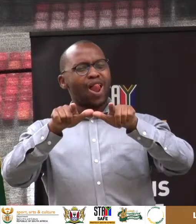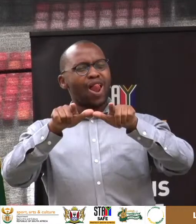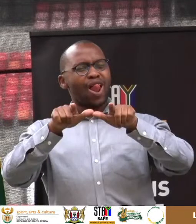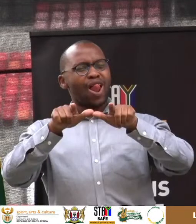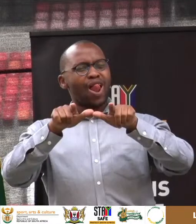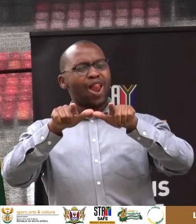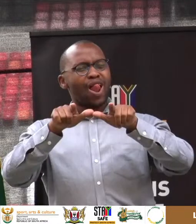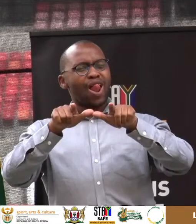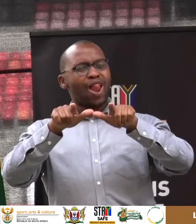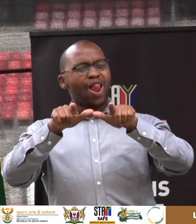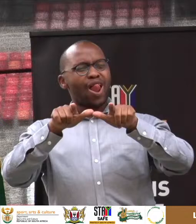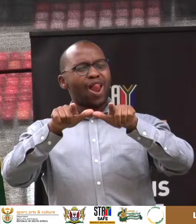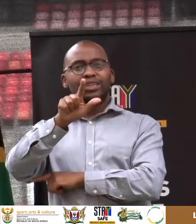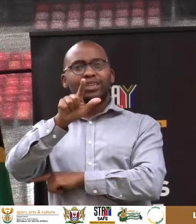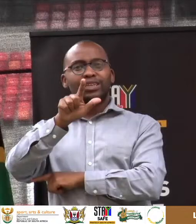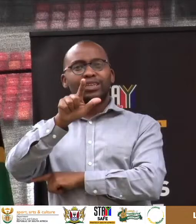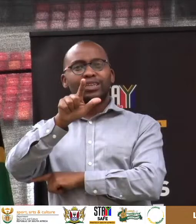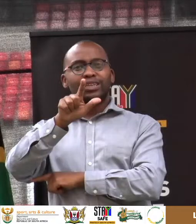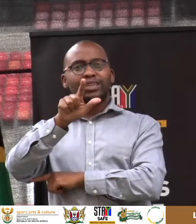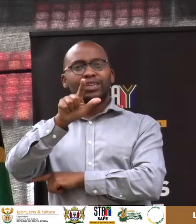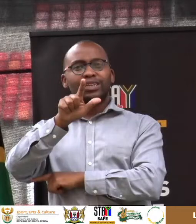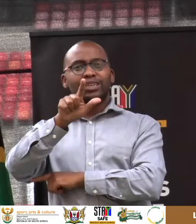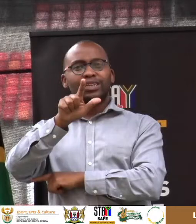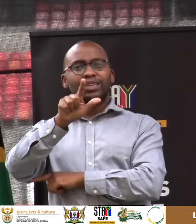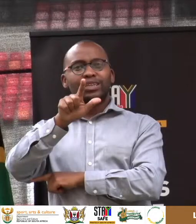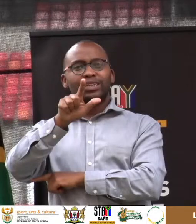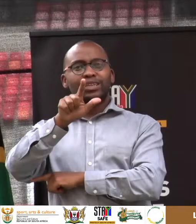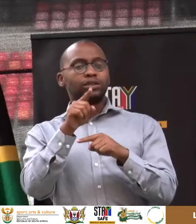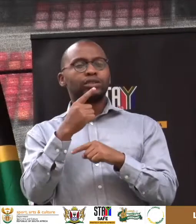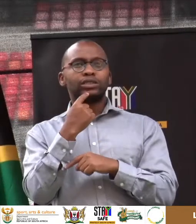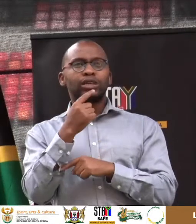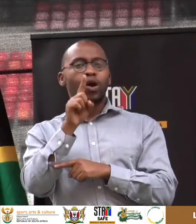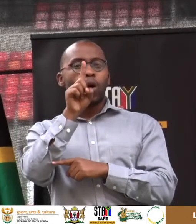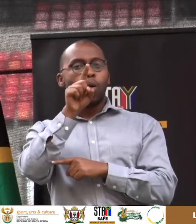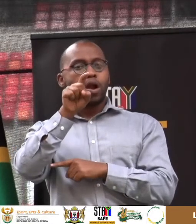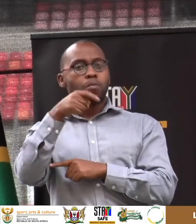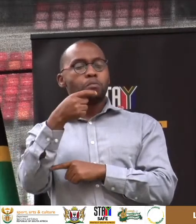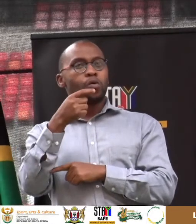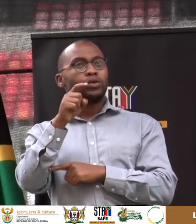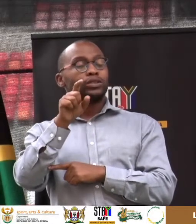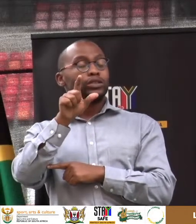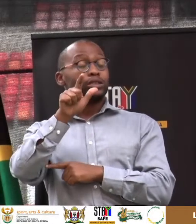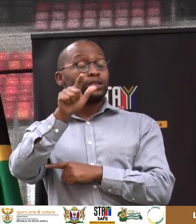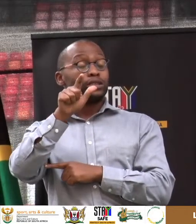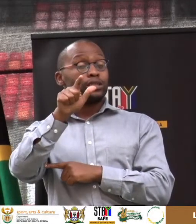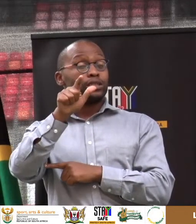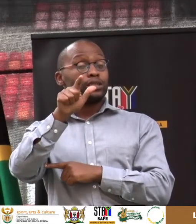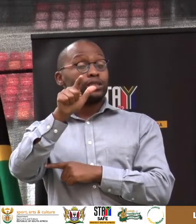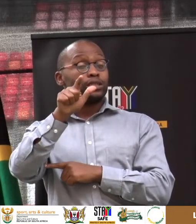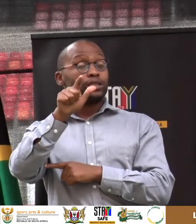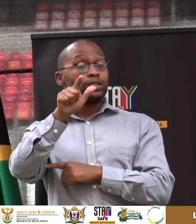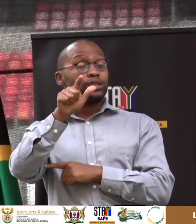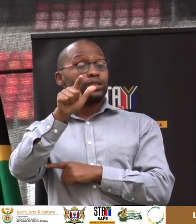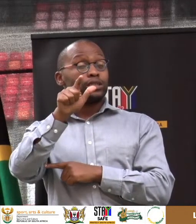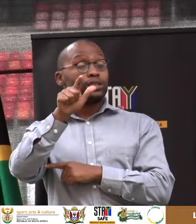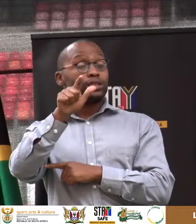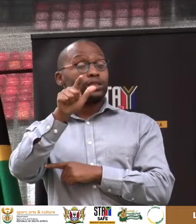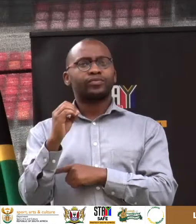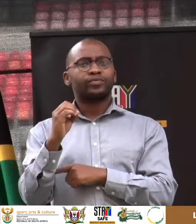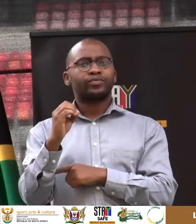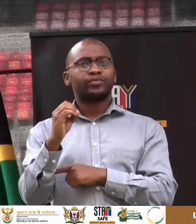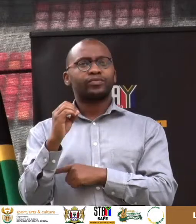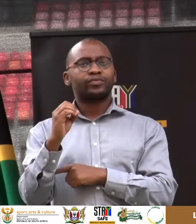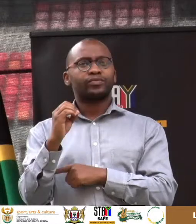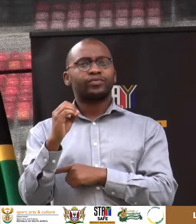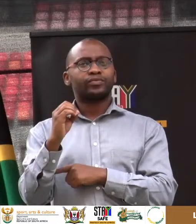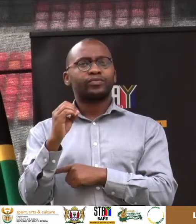174. The positivity rate is at 1.4%, and all our 8 district